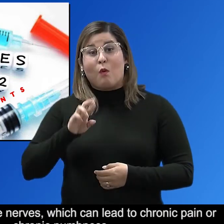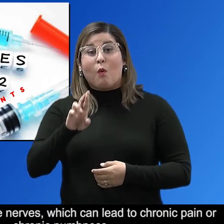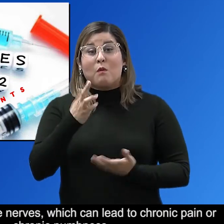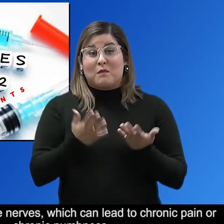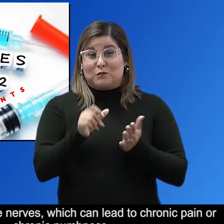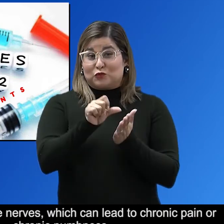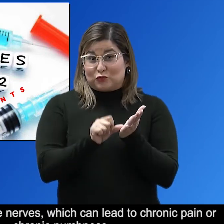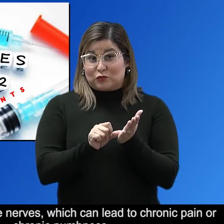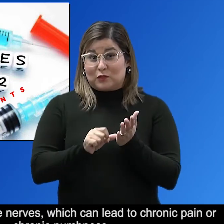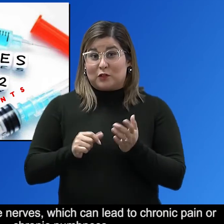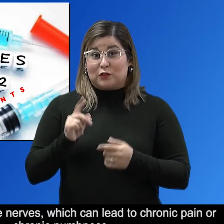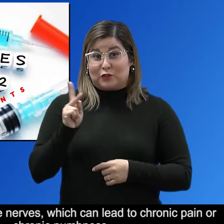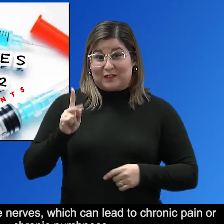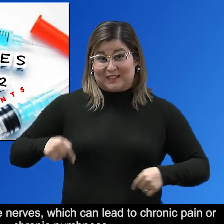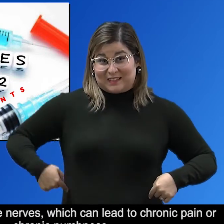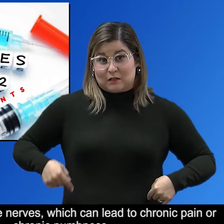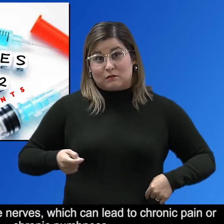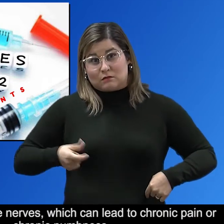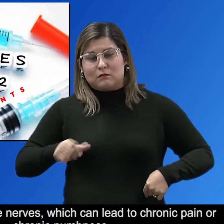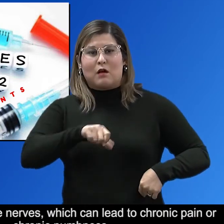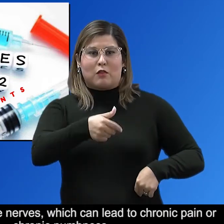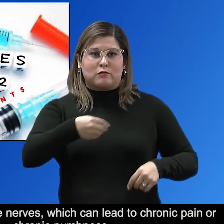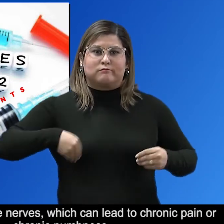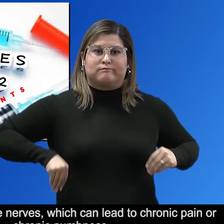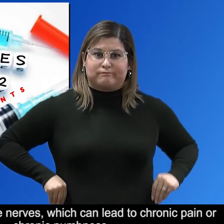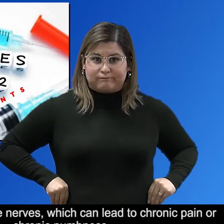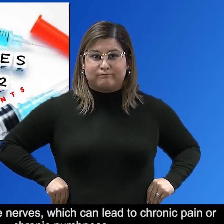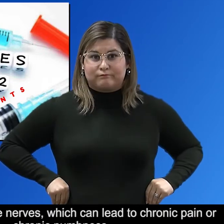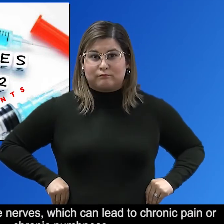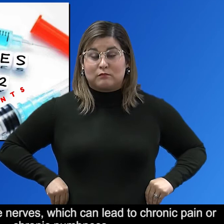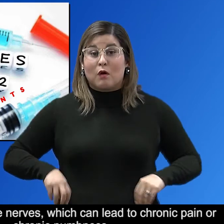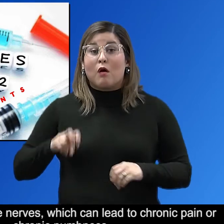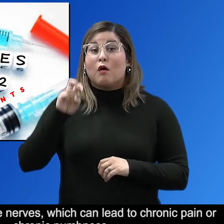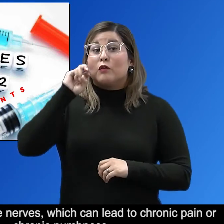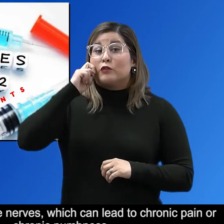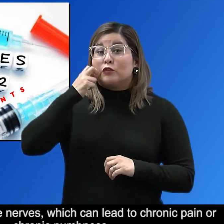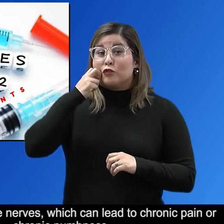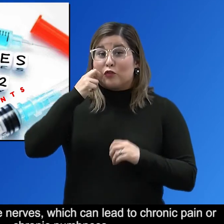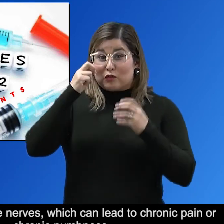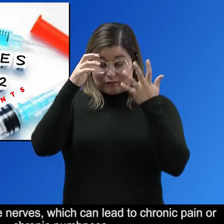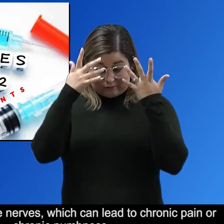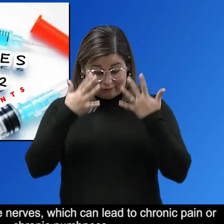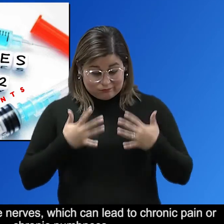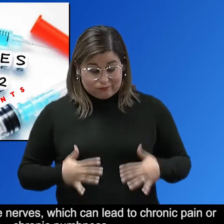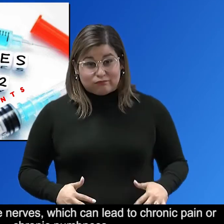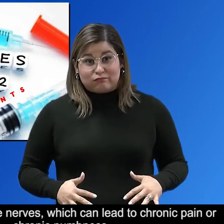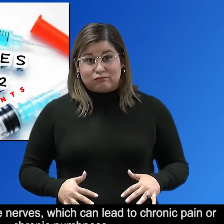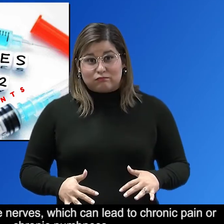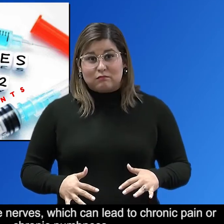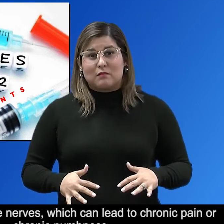Deterioration of the nerves, which can lead to chronic pain or chronic numbness.